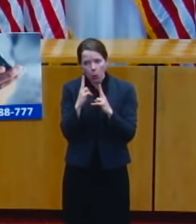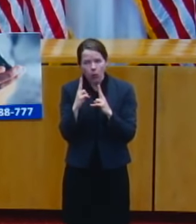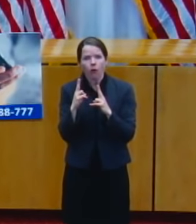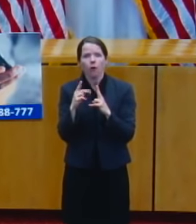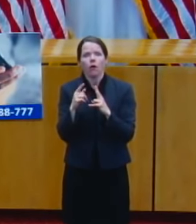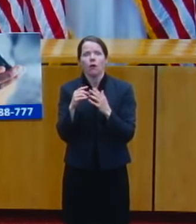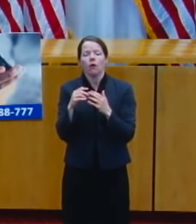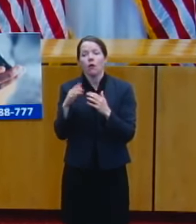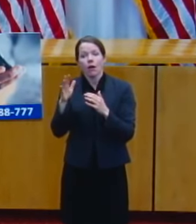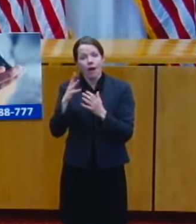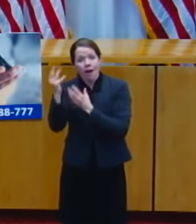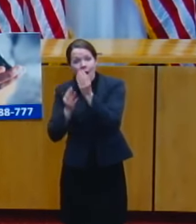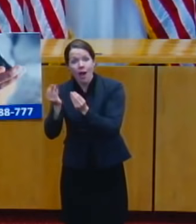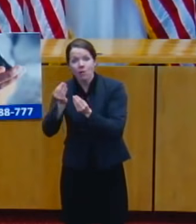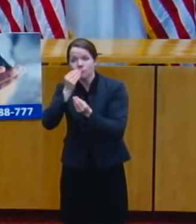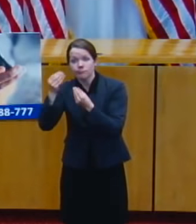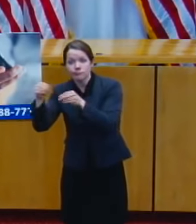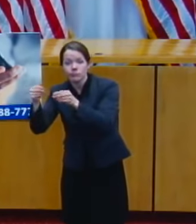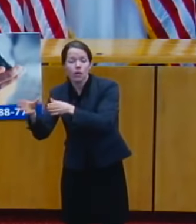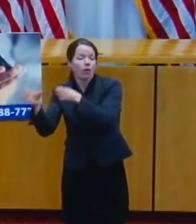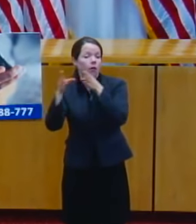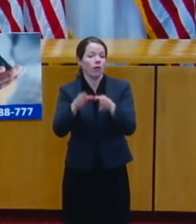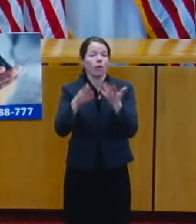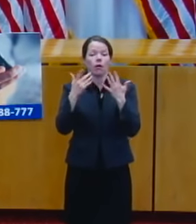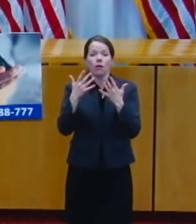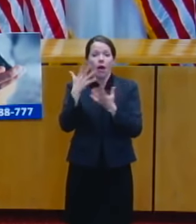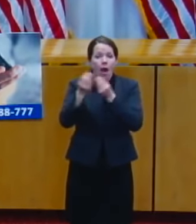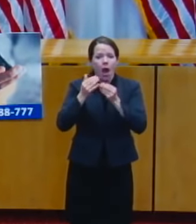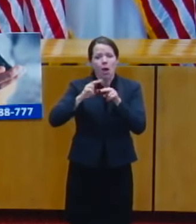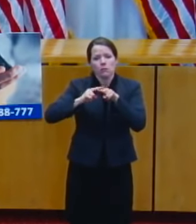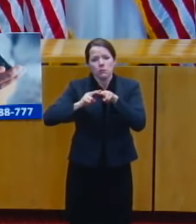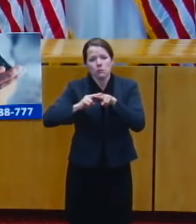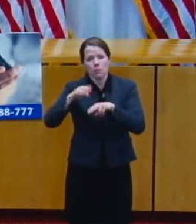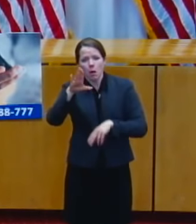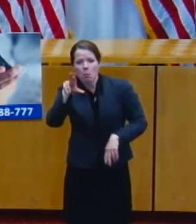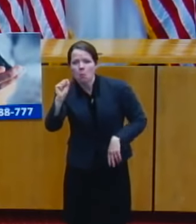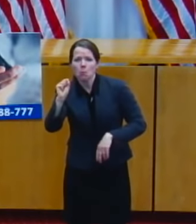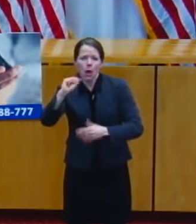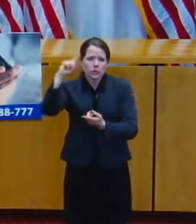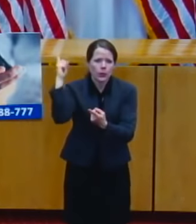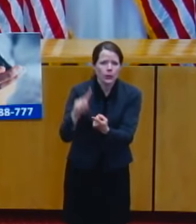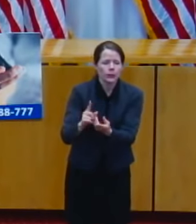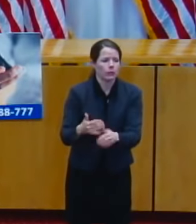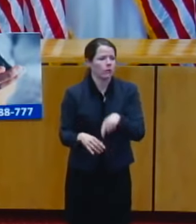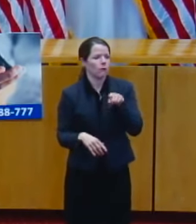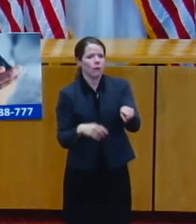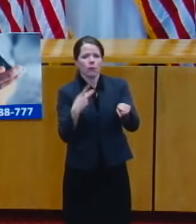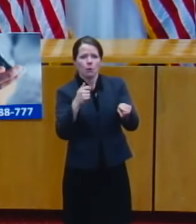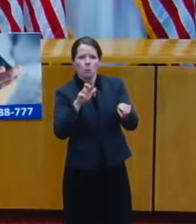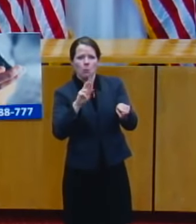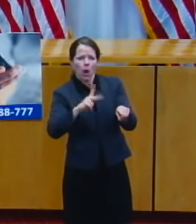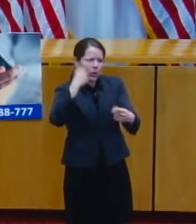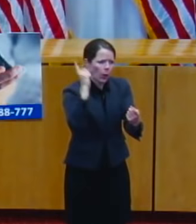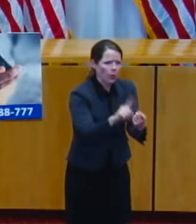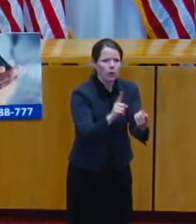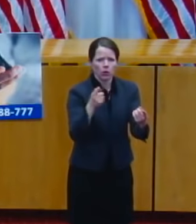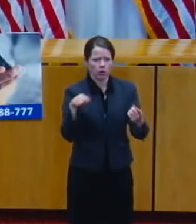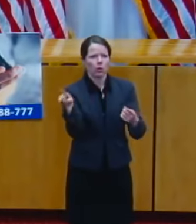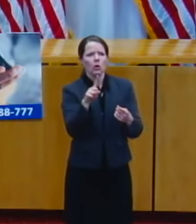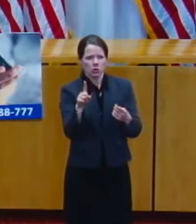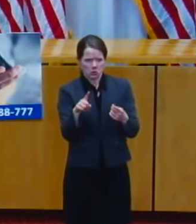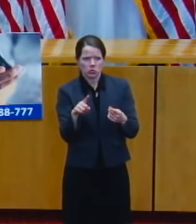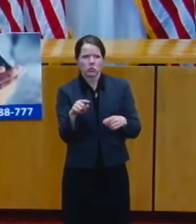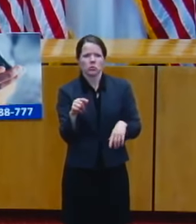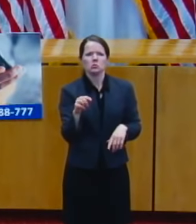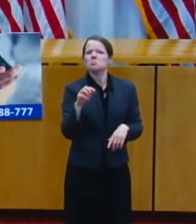reduction in park activity. I mean, the most important thing people need to do here is to recognize and understand that